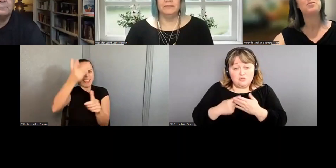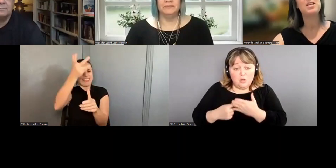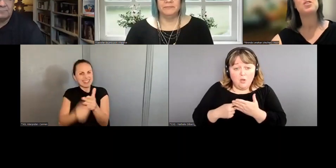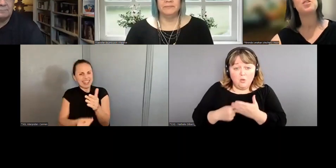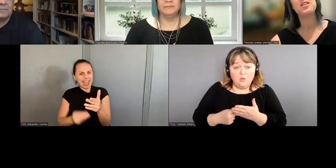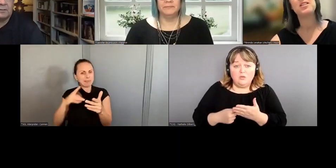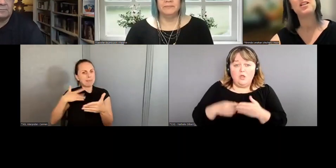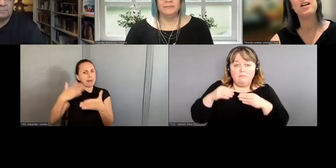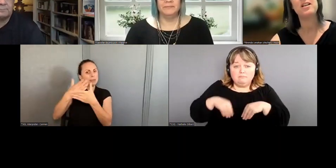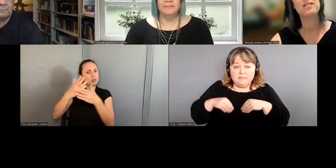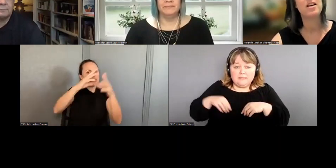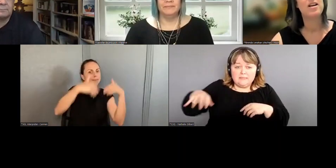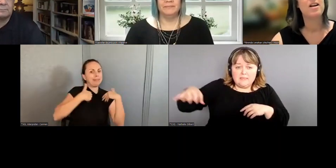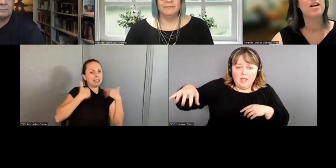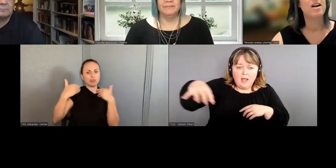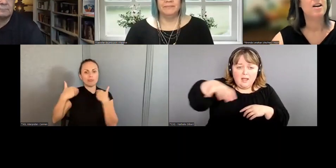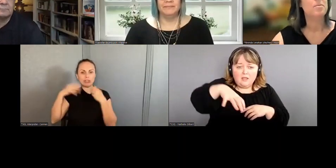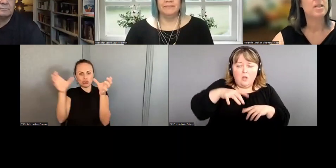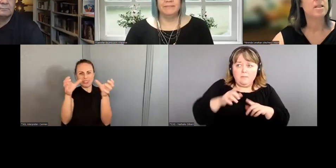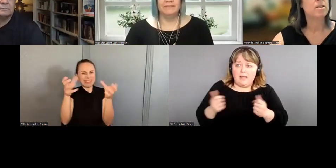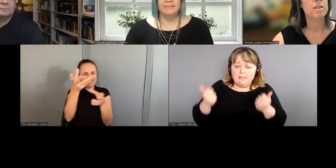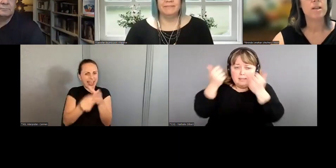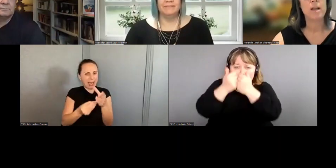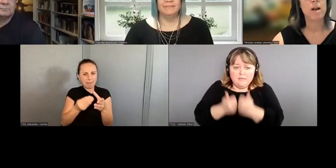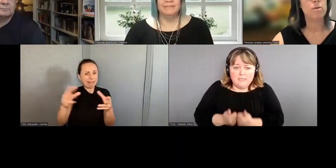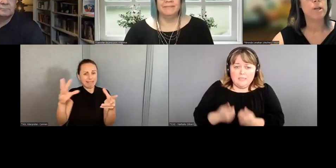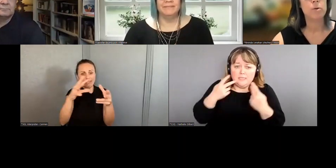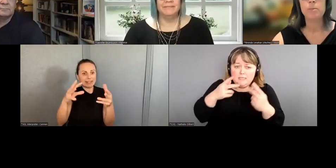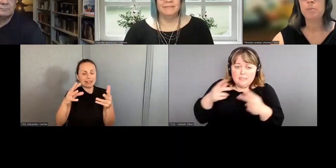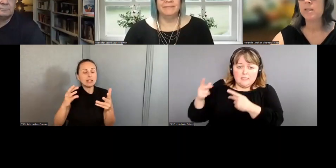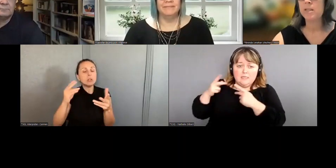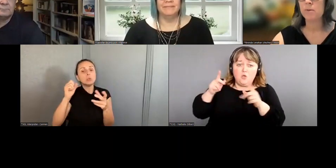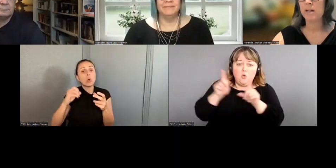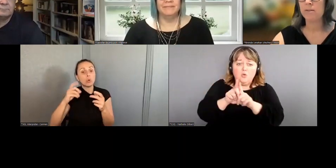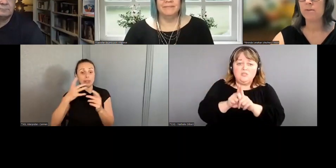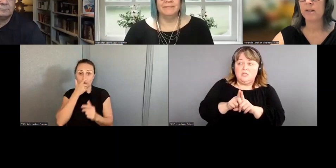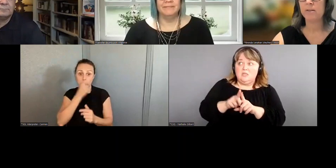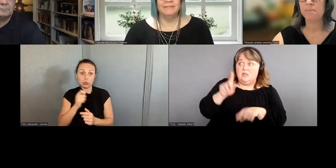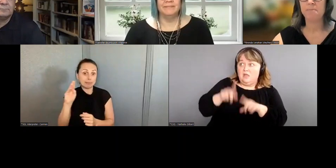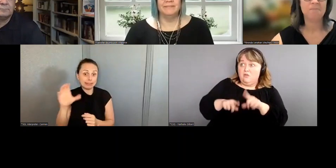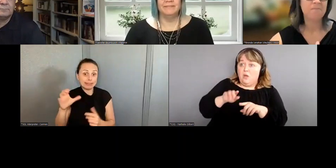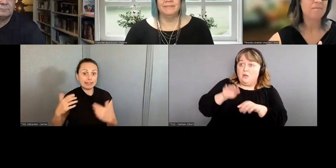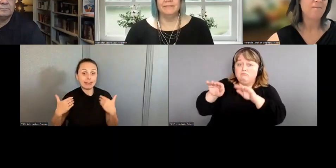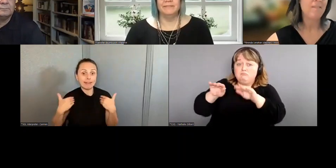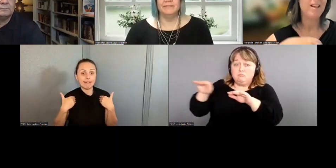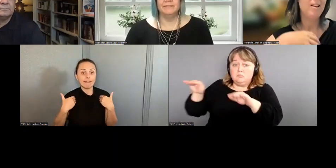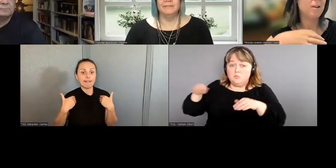those ministries. And it's interesting how, in BC we have